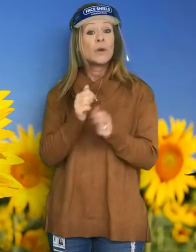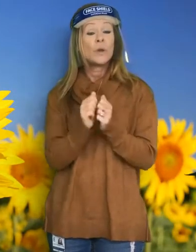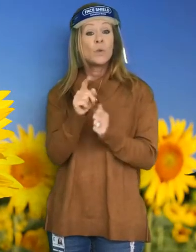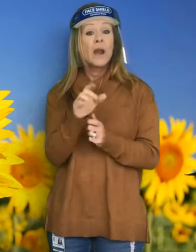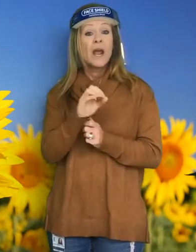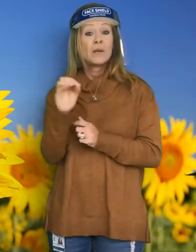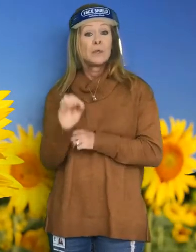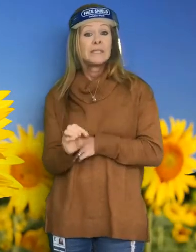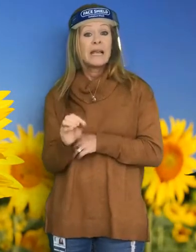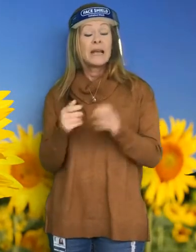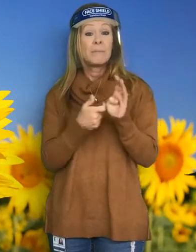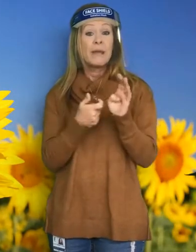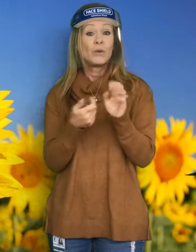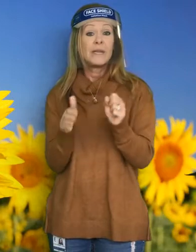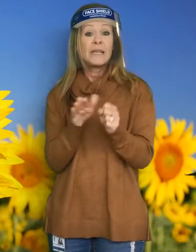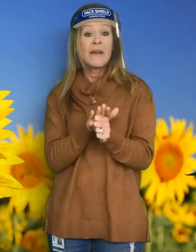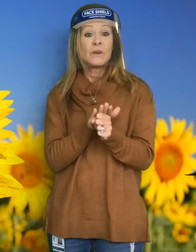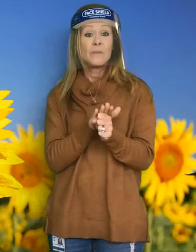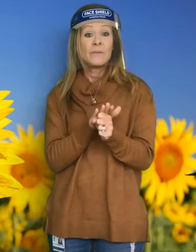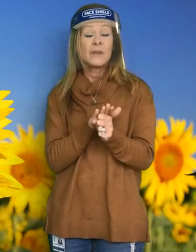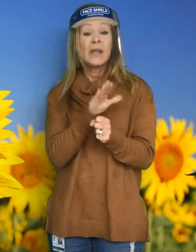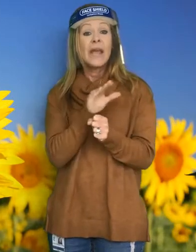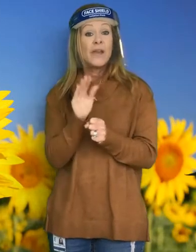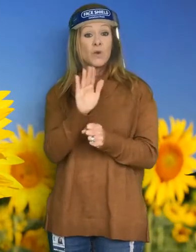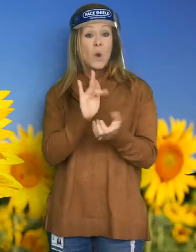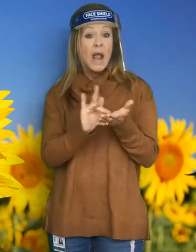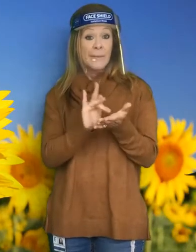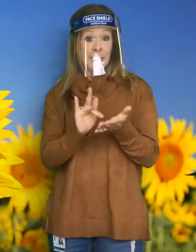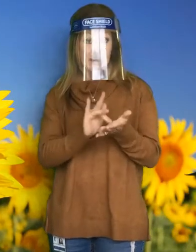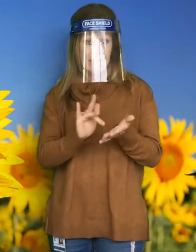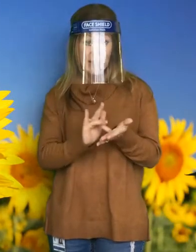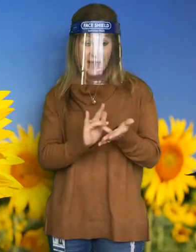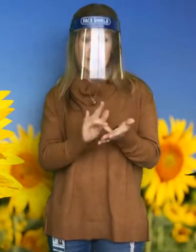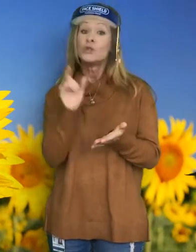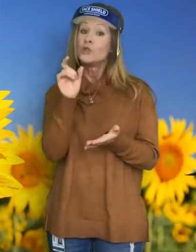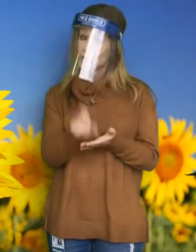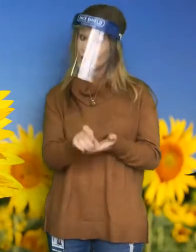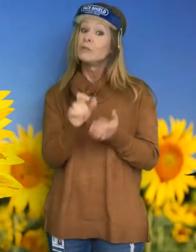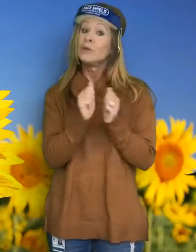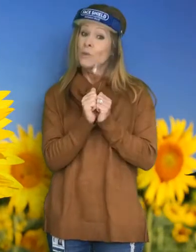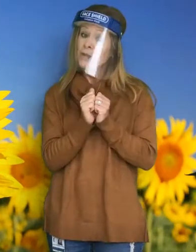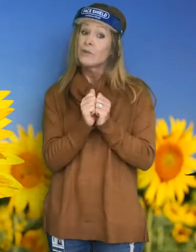a 100% battery level, and your iPad should be with you.